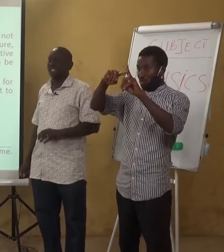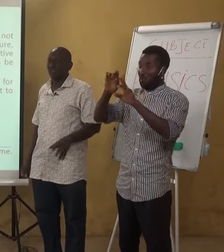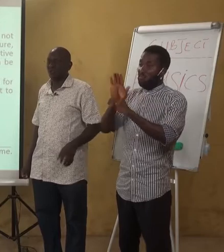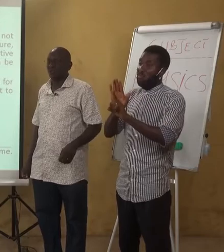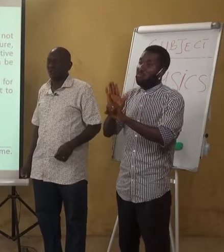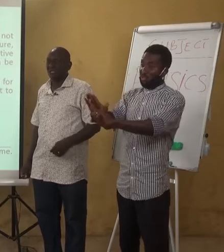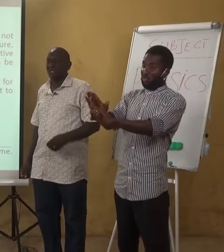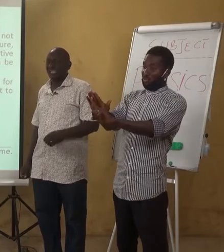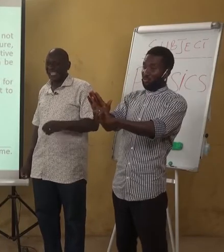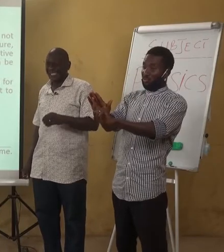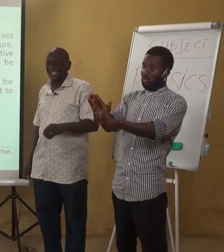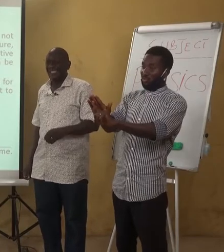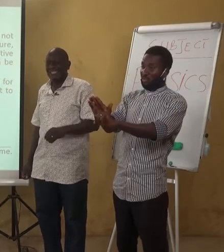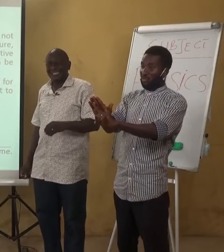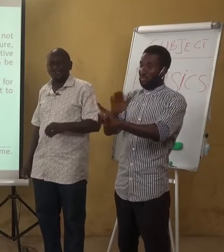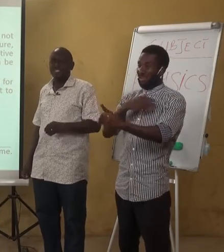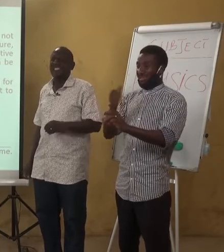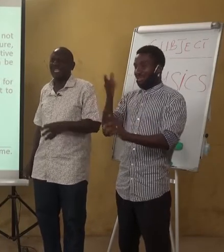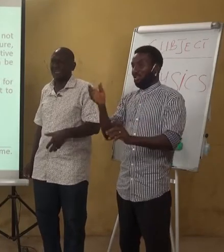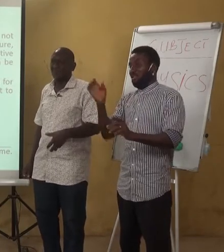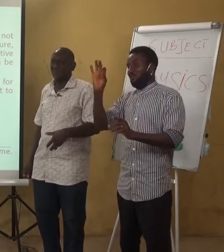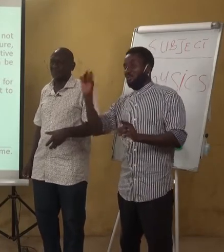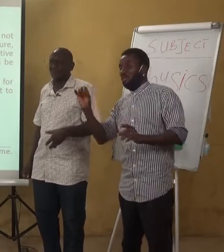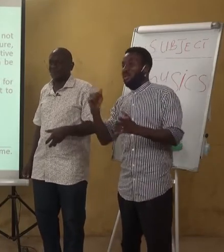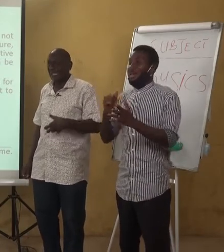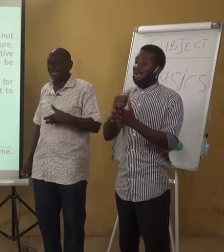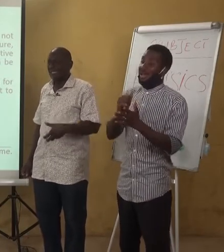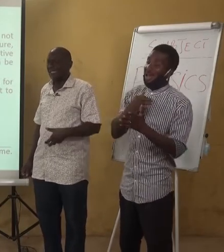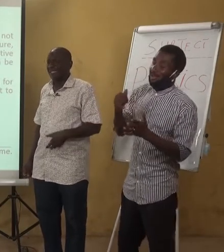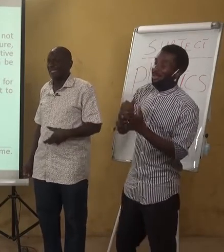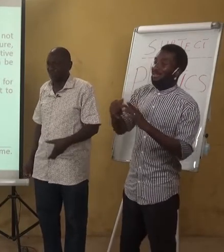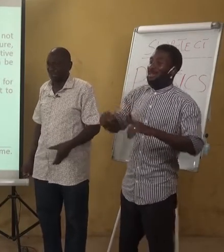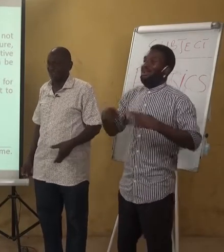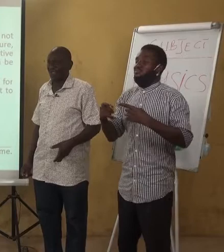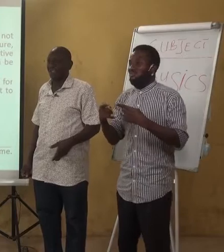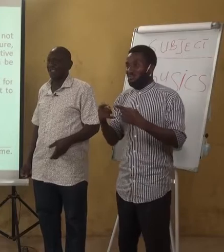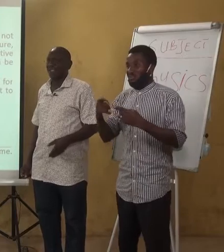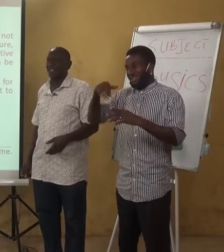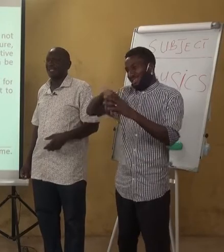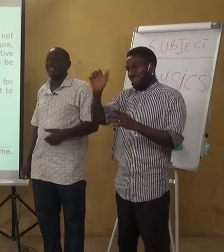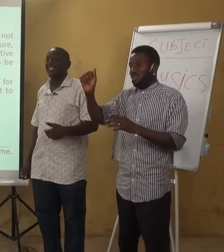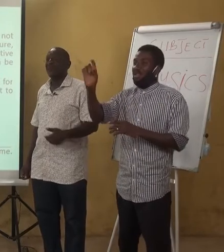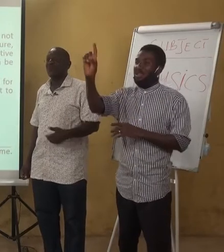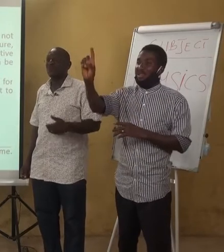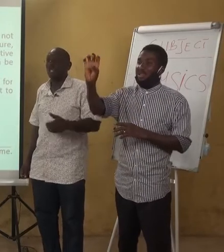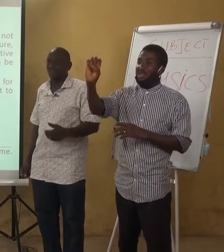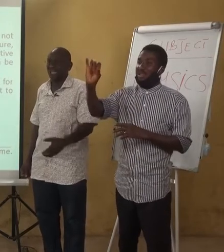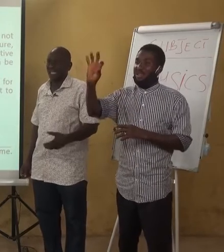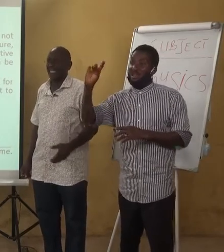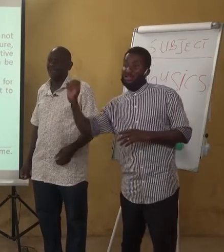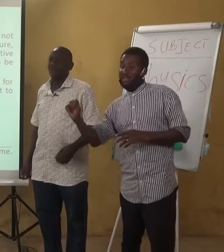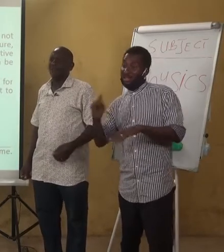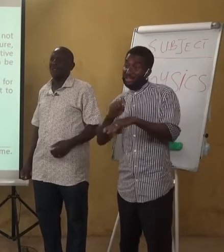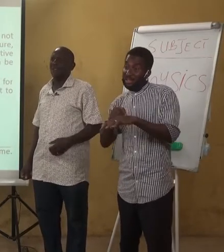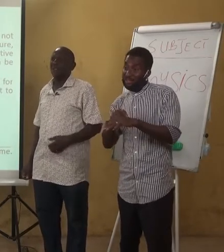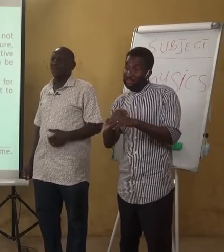happens on its own, and it has a definite time that this takes place, and it happens